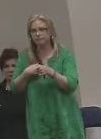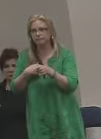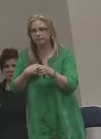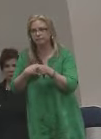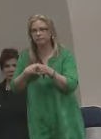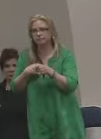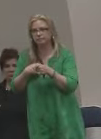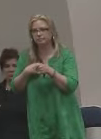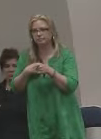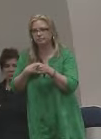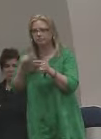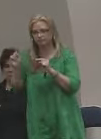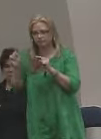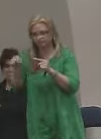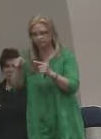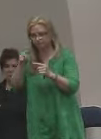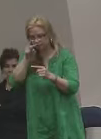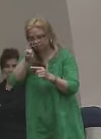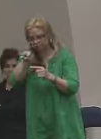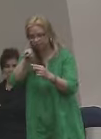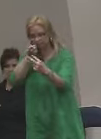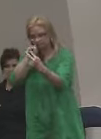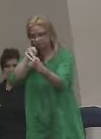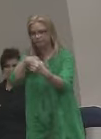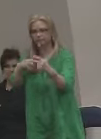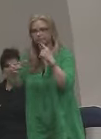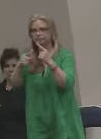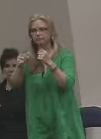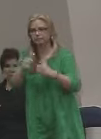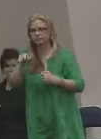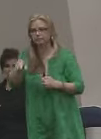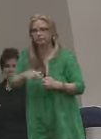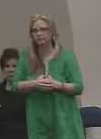I went to see Glenn Ford and I talked with him.